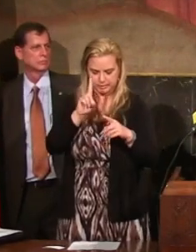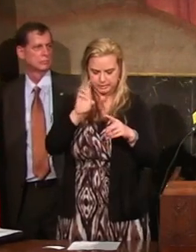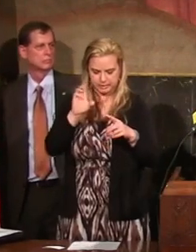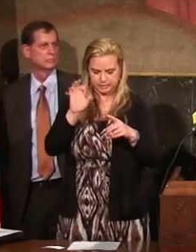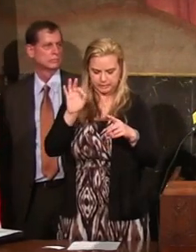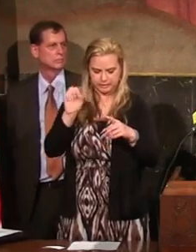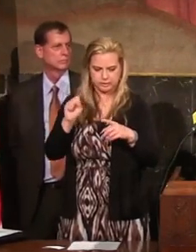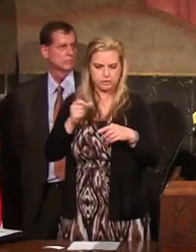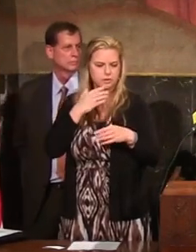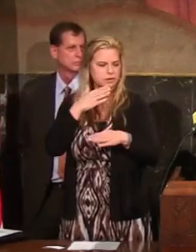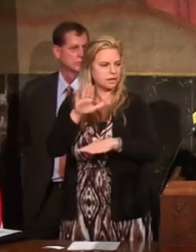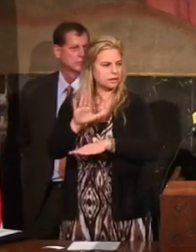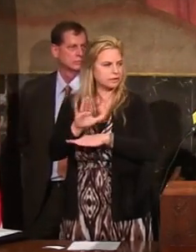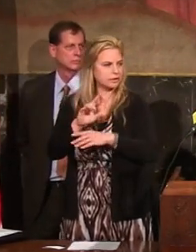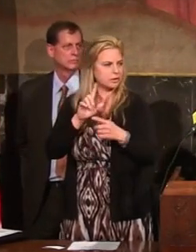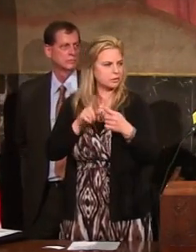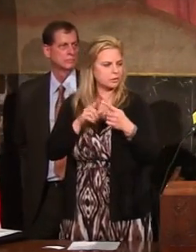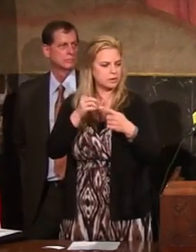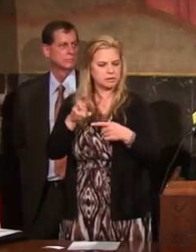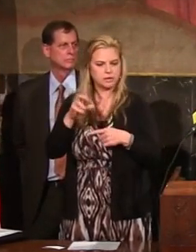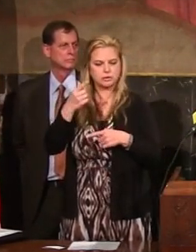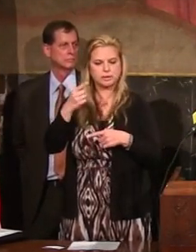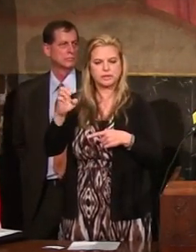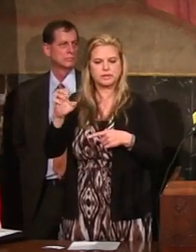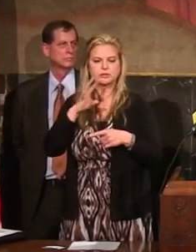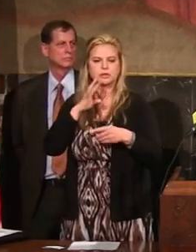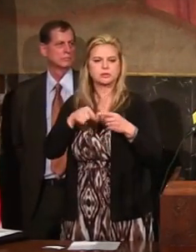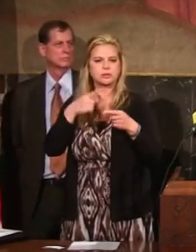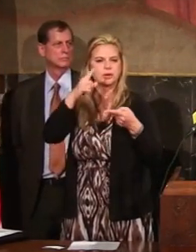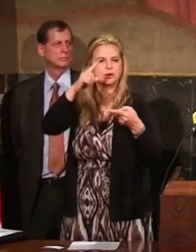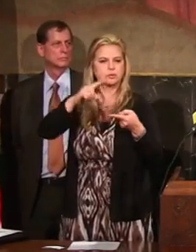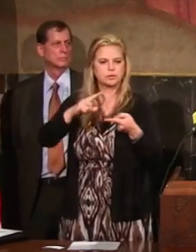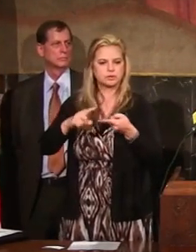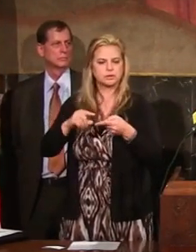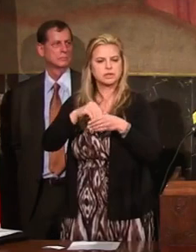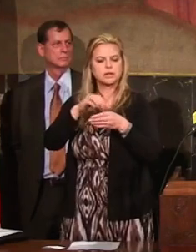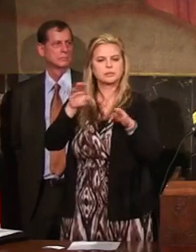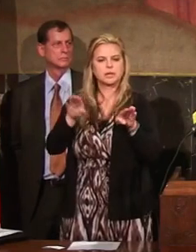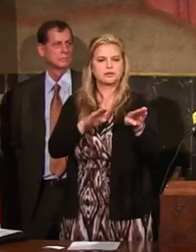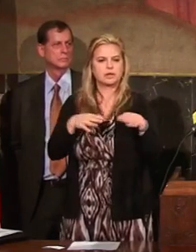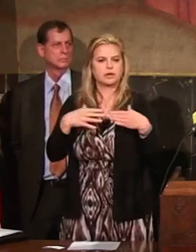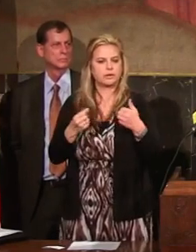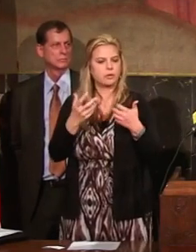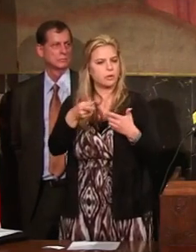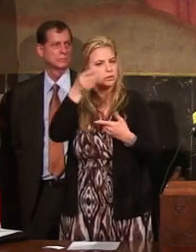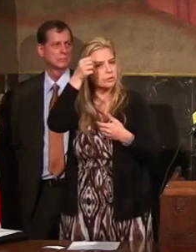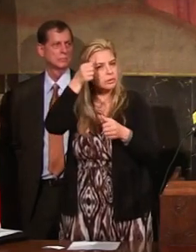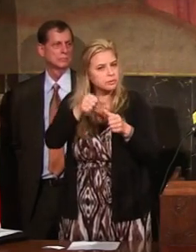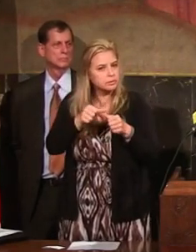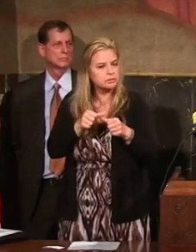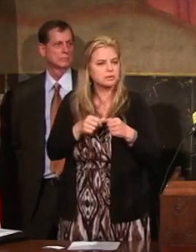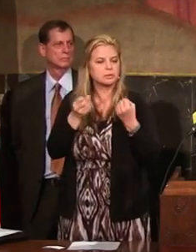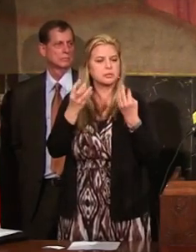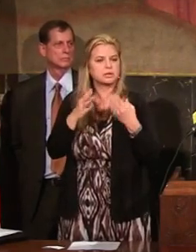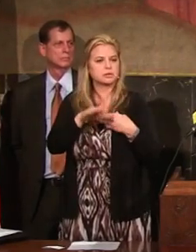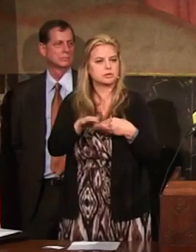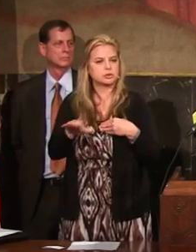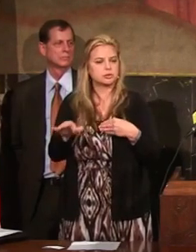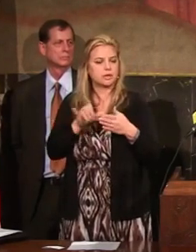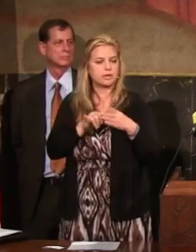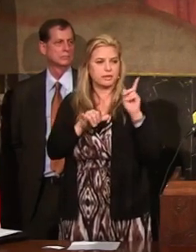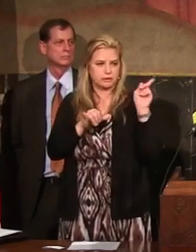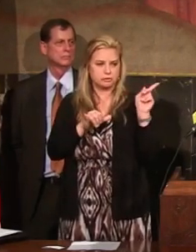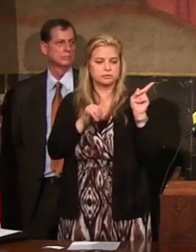Good afternoon. When Dr. Gee talks about reductions of behavioral health, I want you to remember that many of the children that